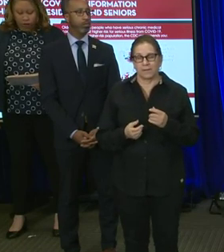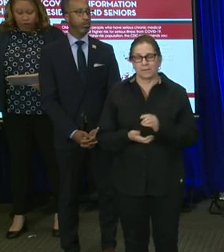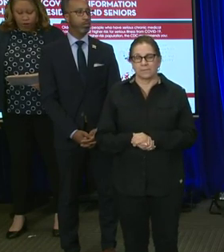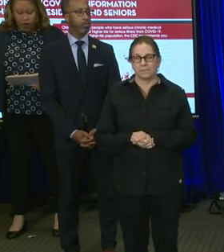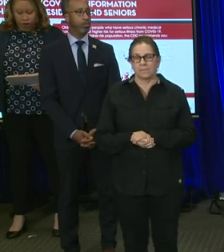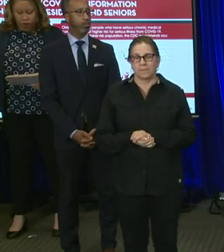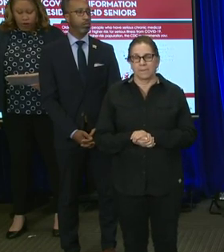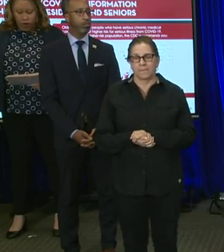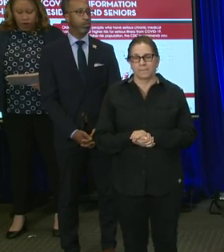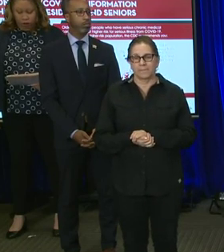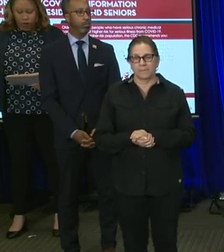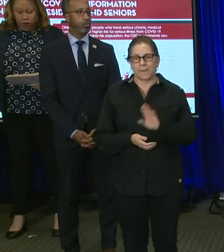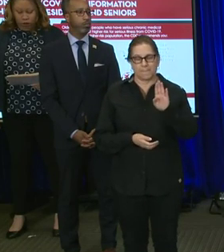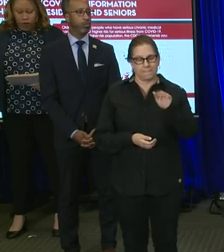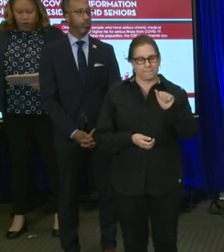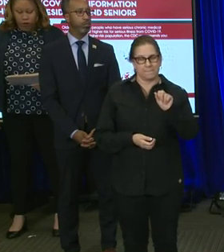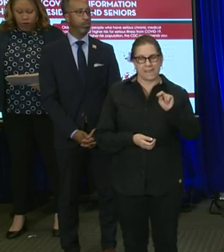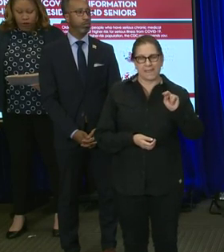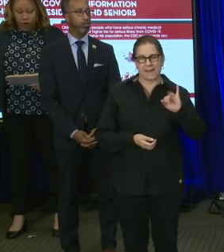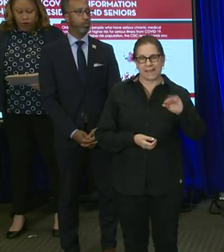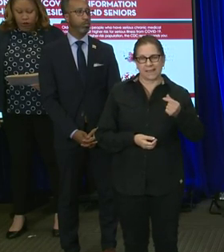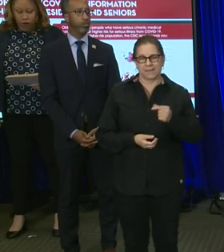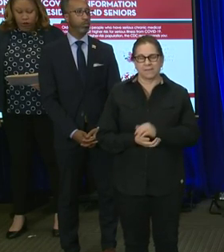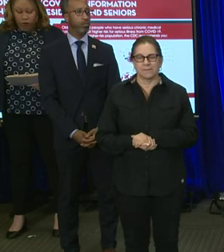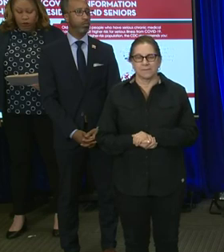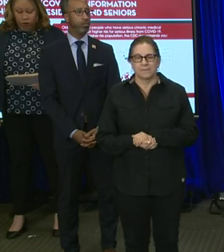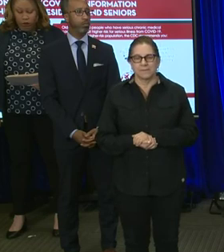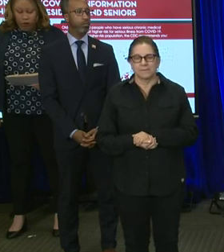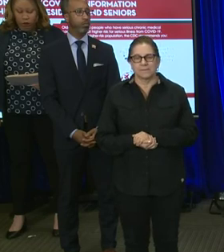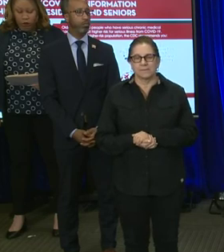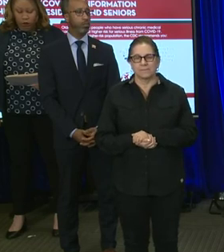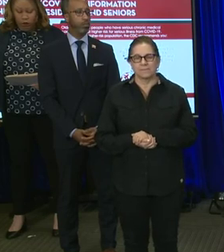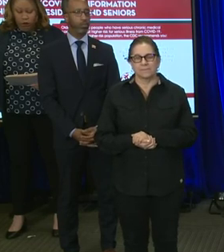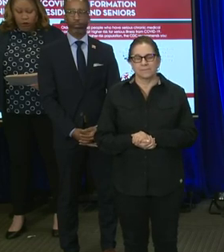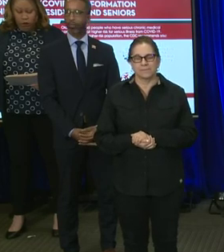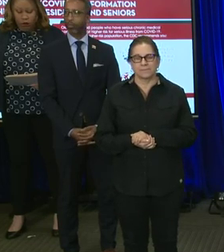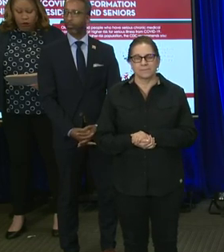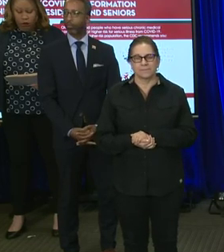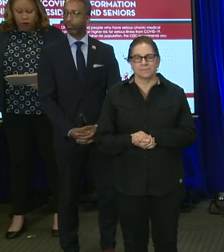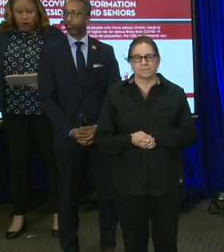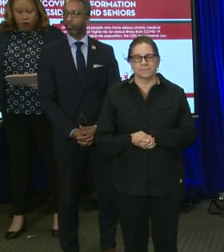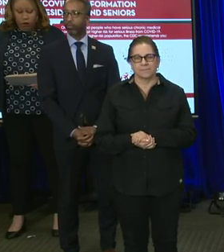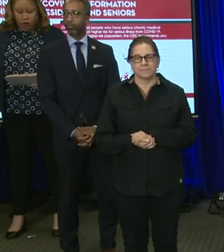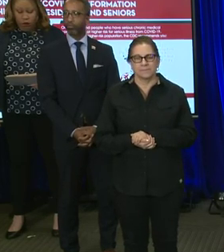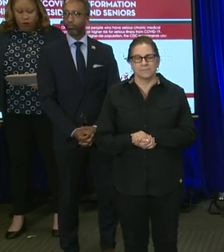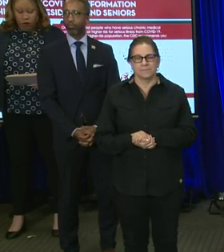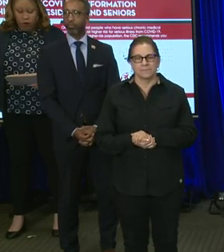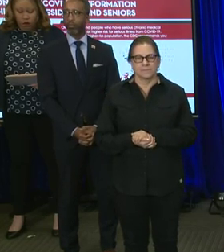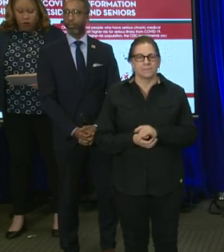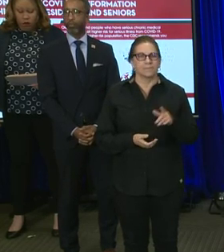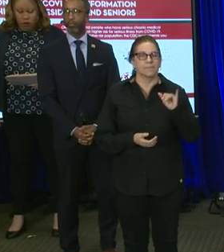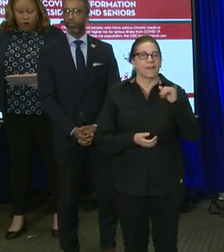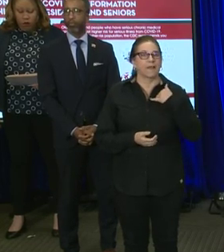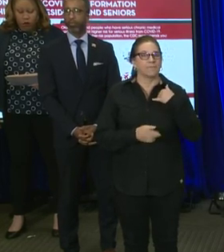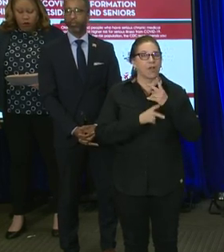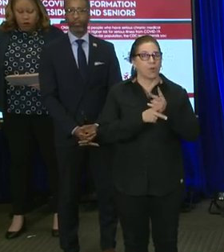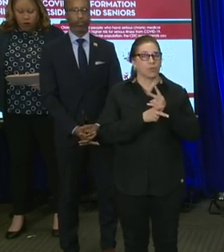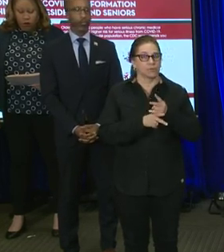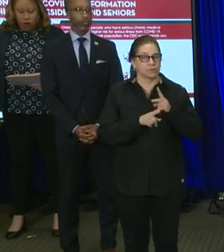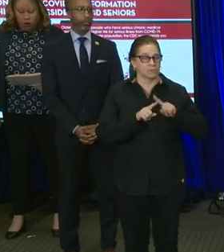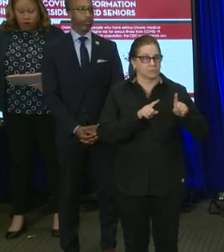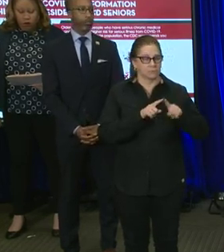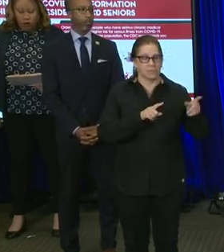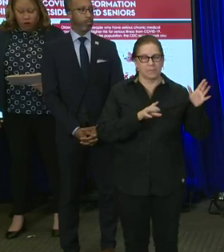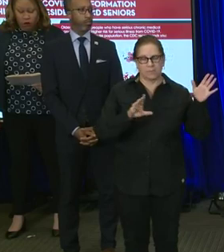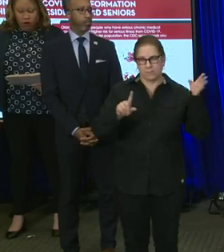Program that ensures small businesses with limited access to credit can get loans they need to stay open and invest in their